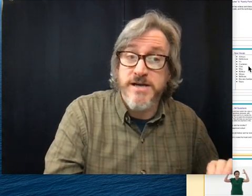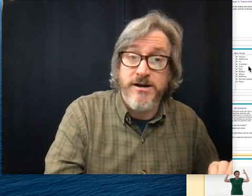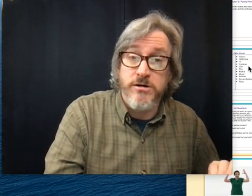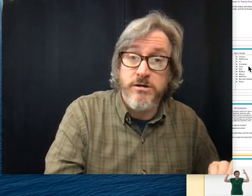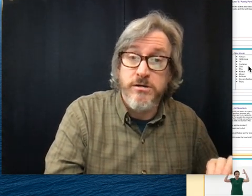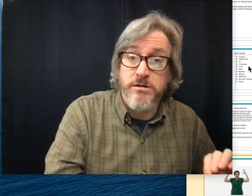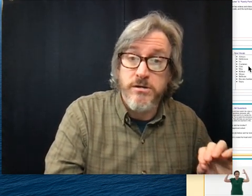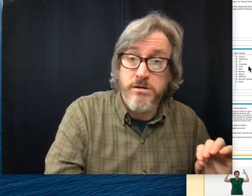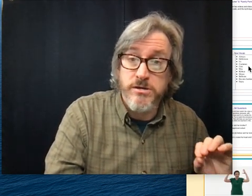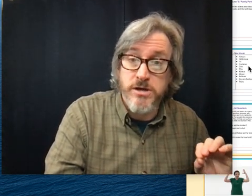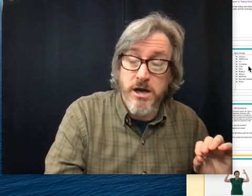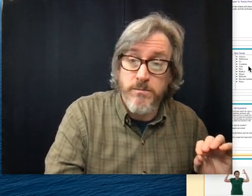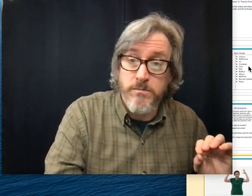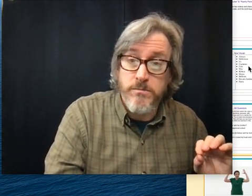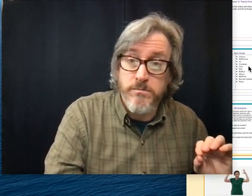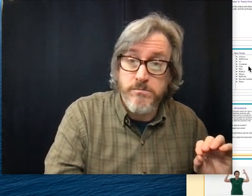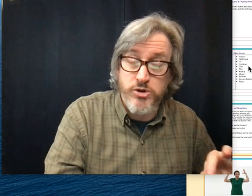of the entire